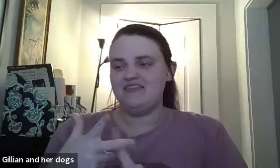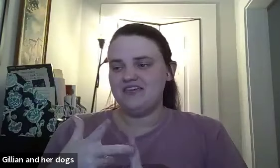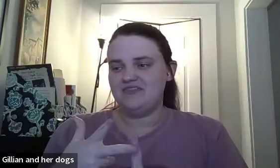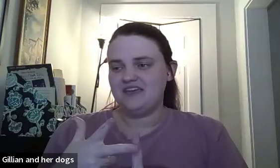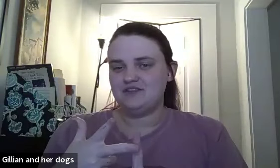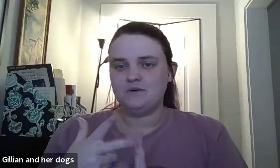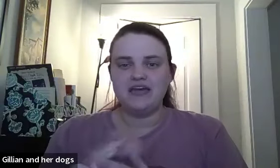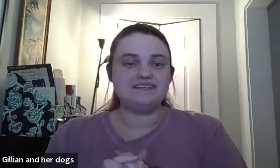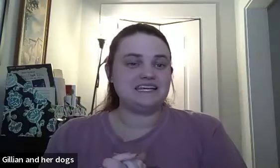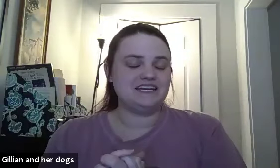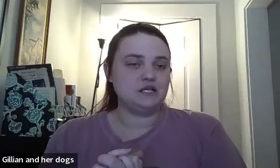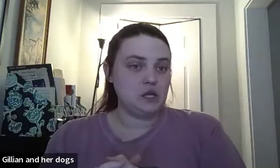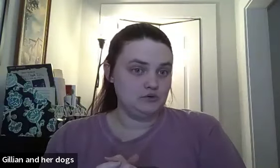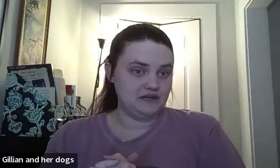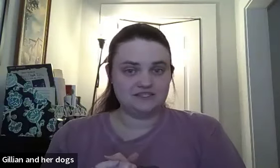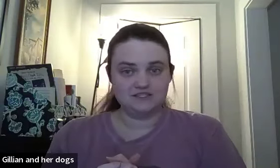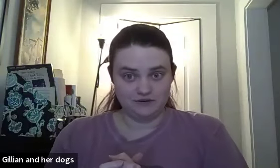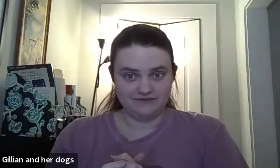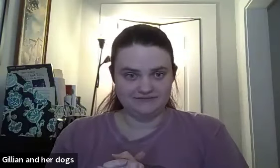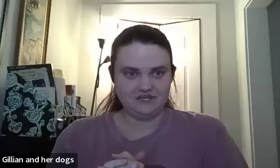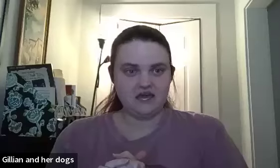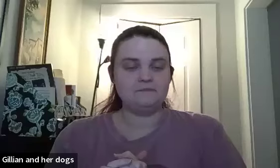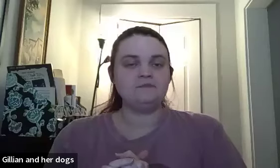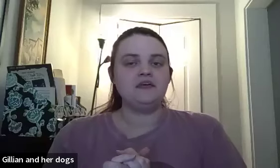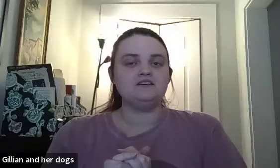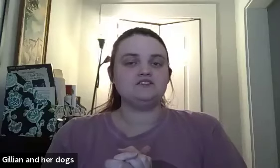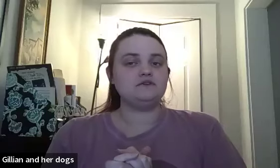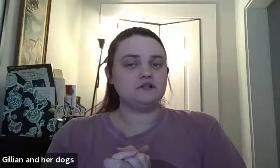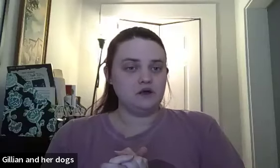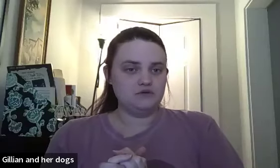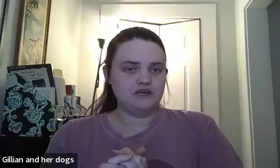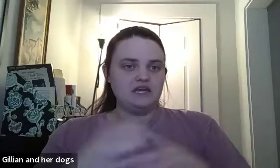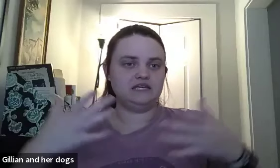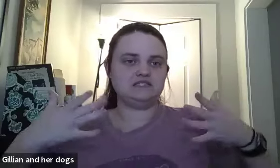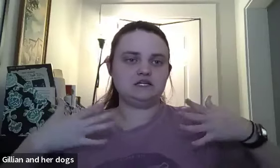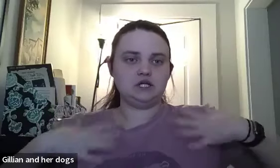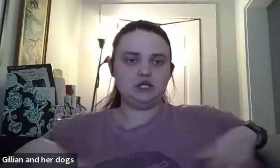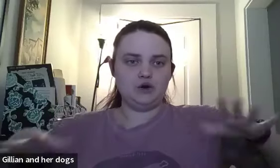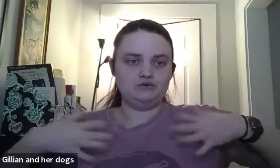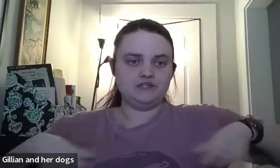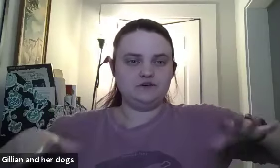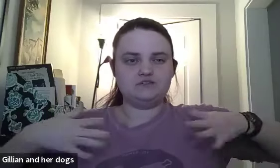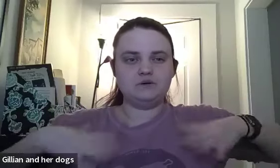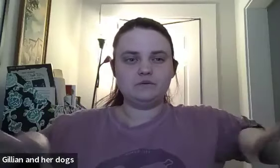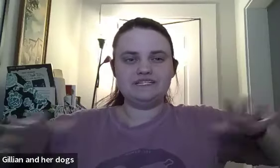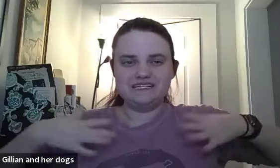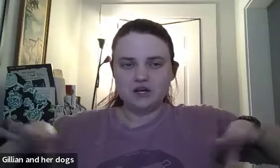And then the other one we have is like clothing store. Okay. So for clothing, it's clothes. If you guys remember when we did